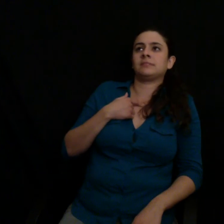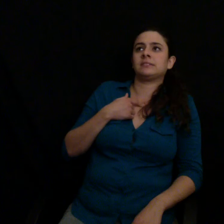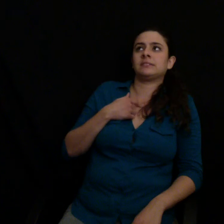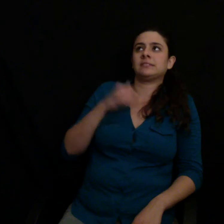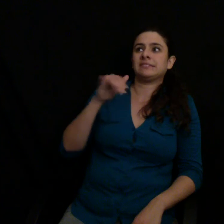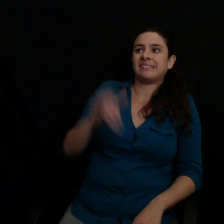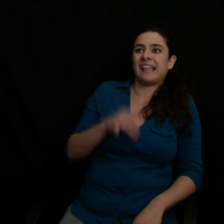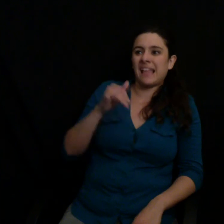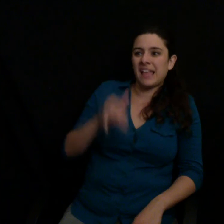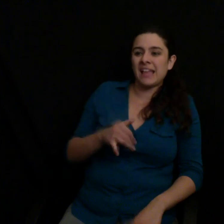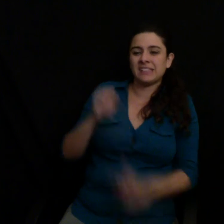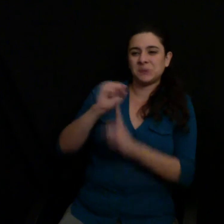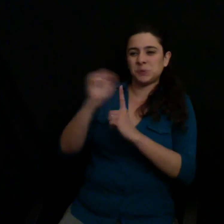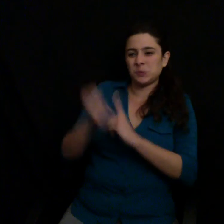like because I'm worried